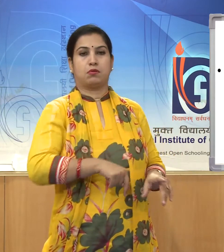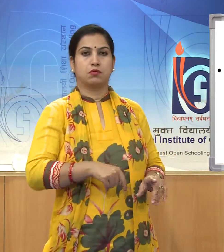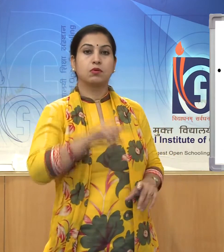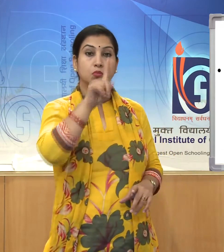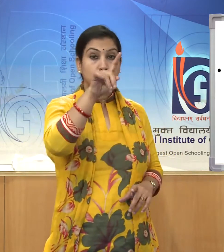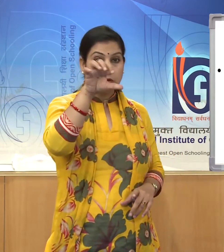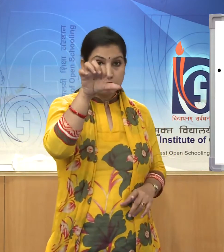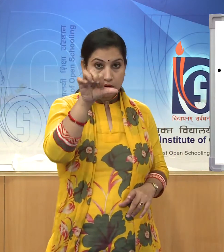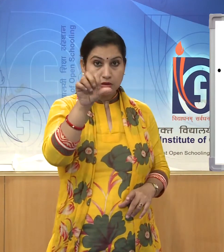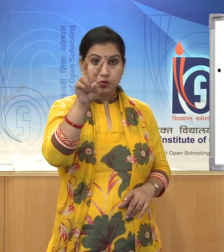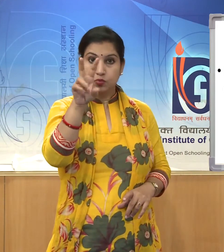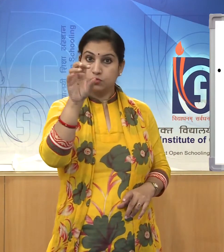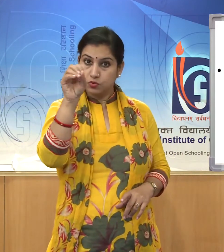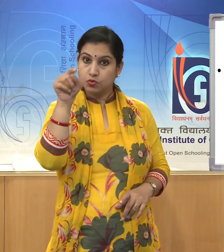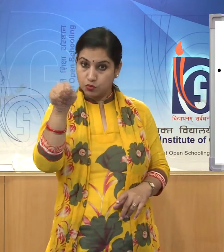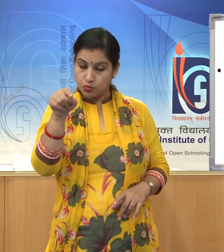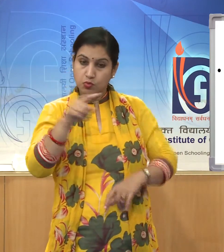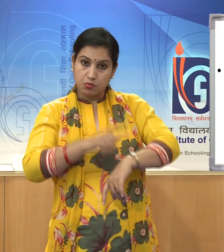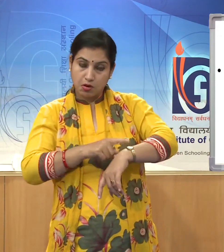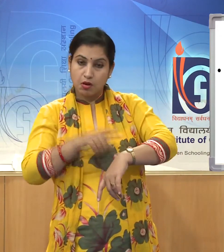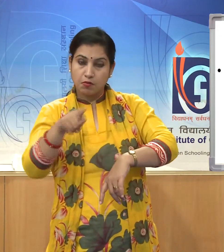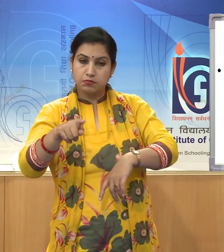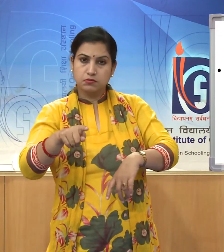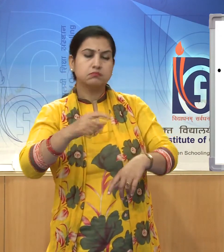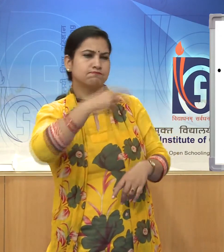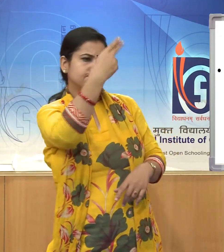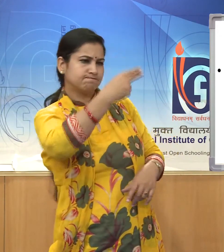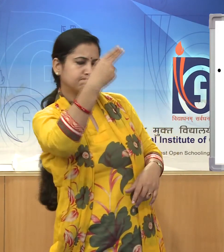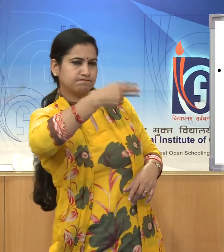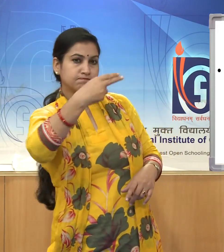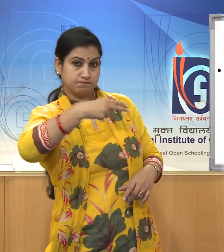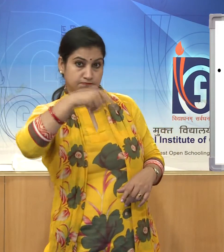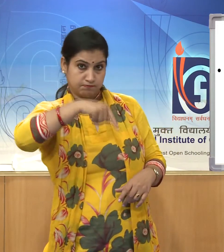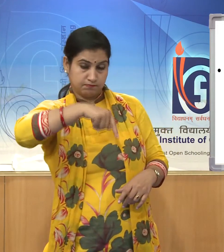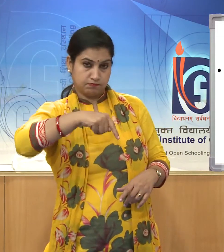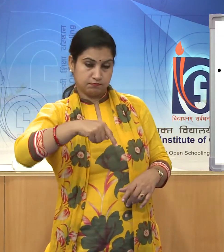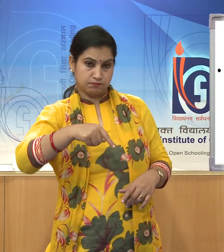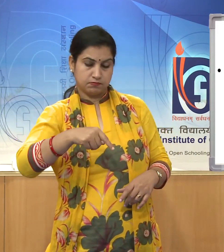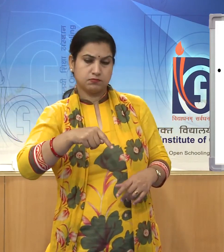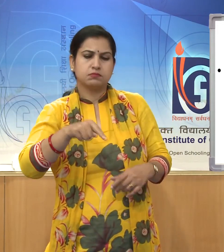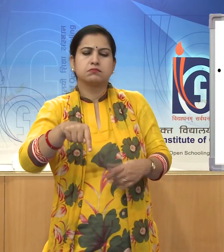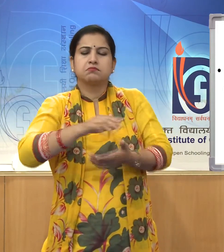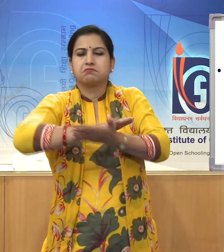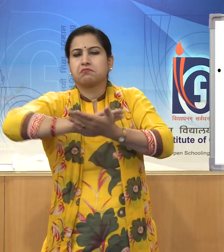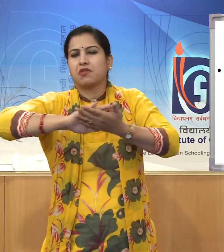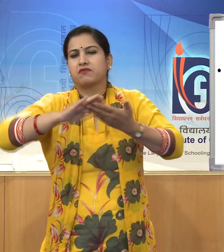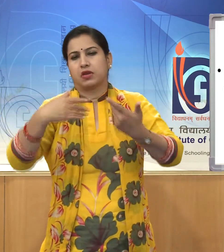By 1920, this art movement came to an end.